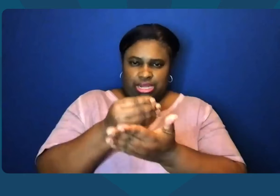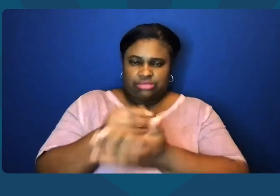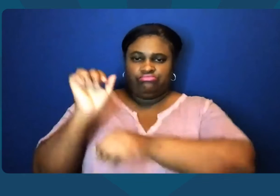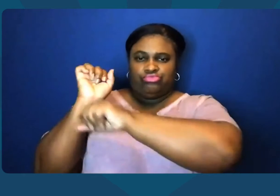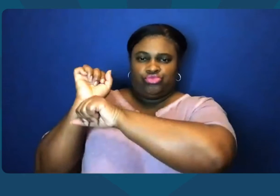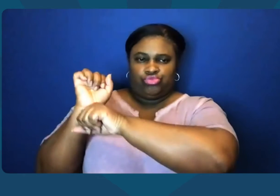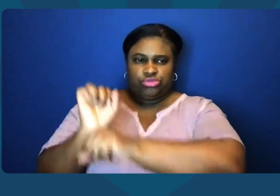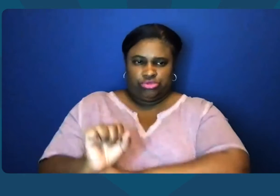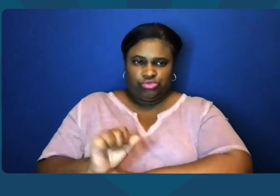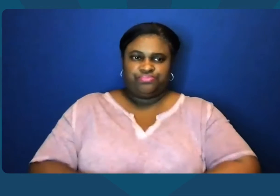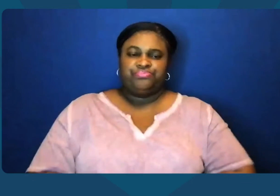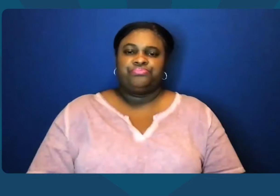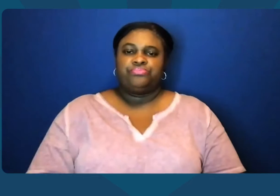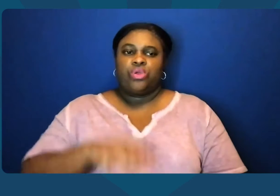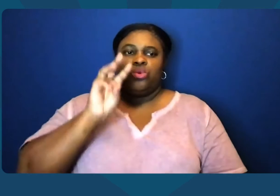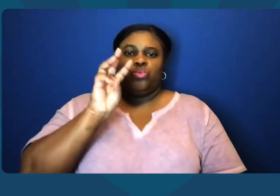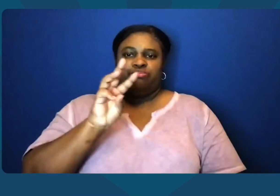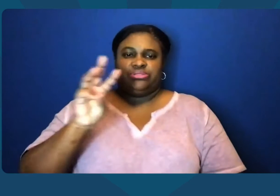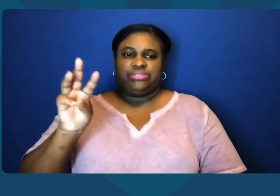Website,